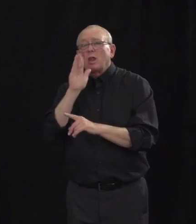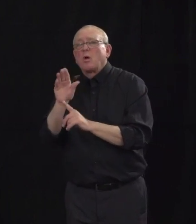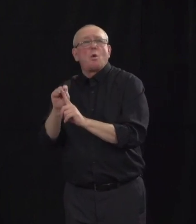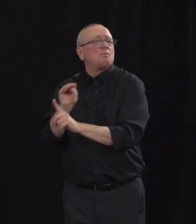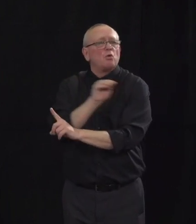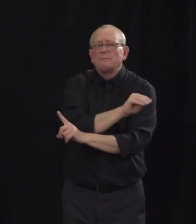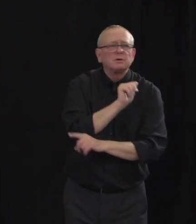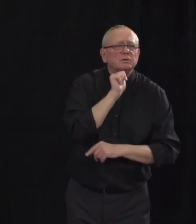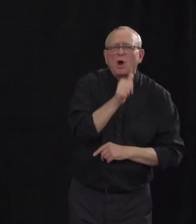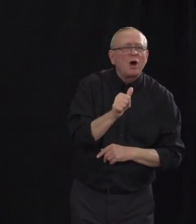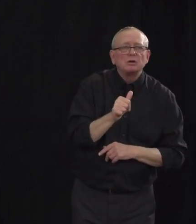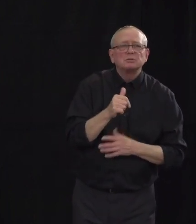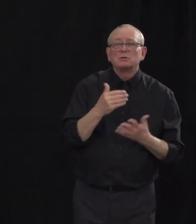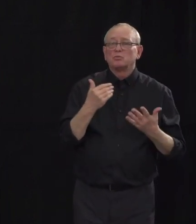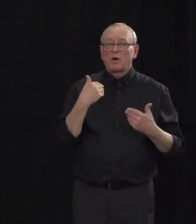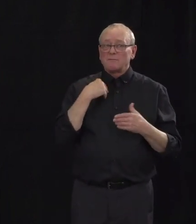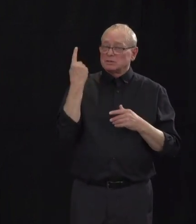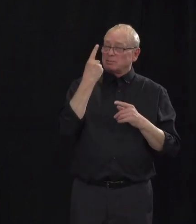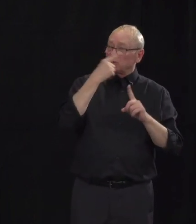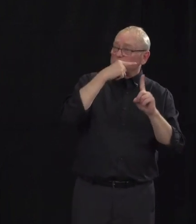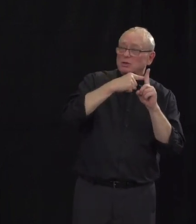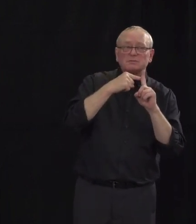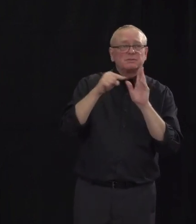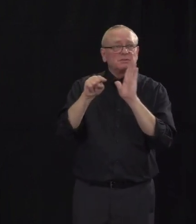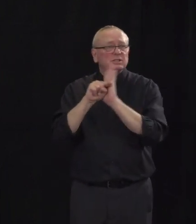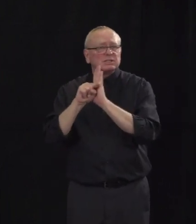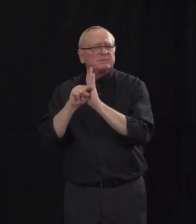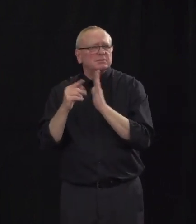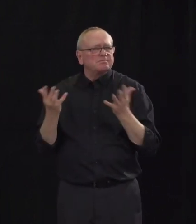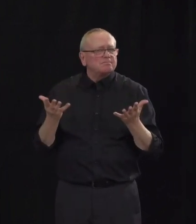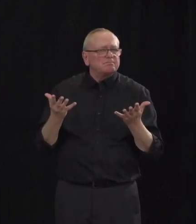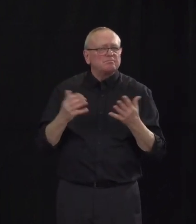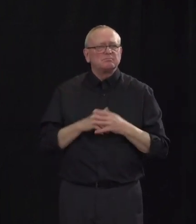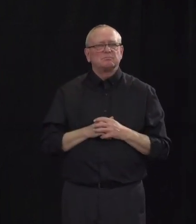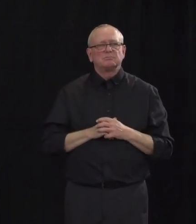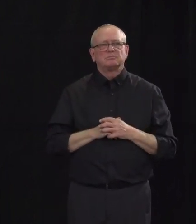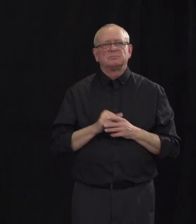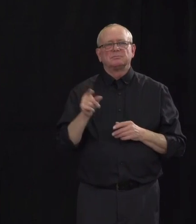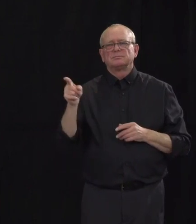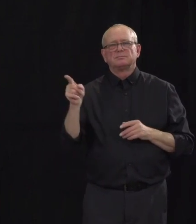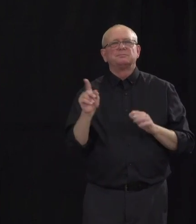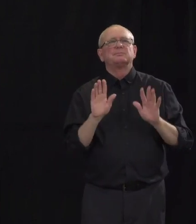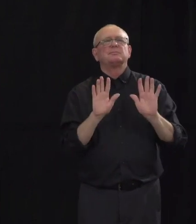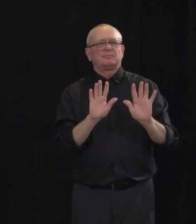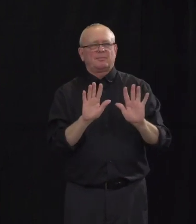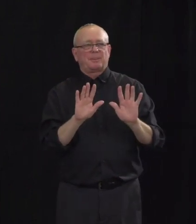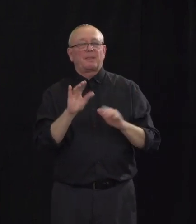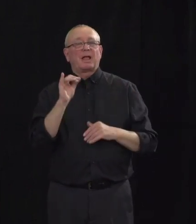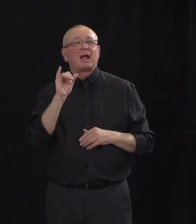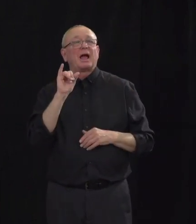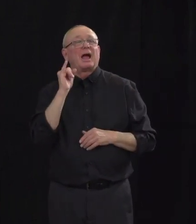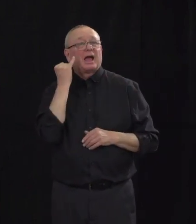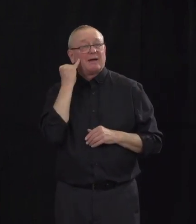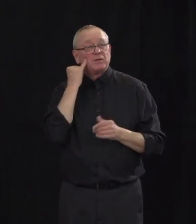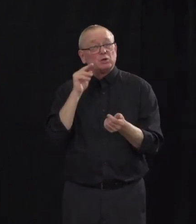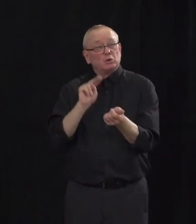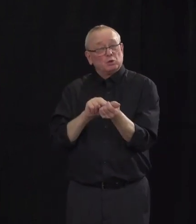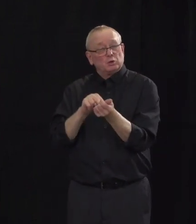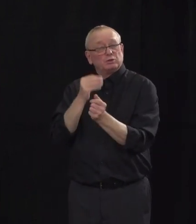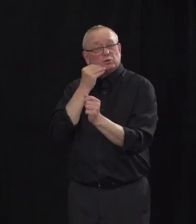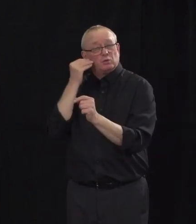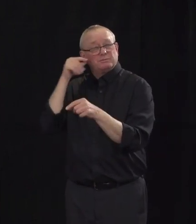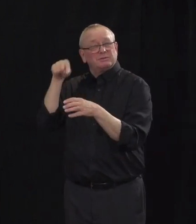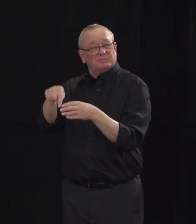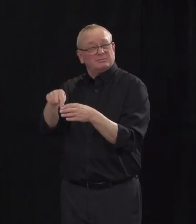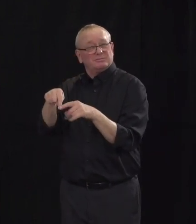anyone who's in a long-term care facility, I would, it's part of best practice that anyone in those facilities would have